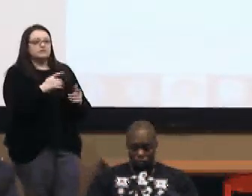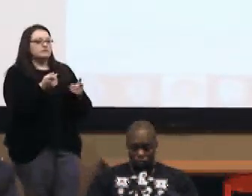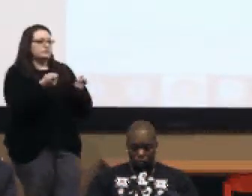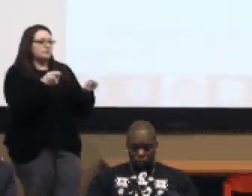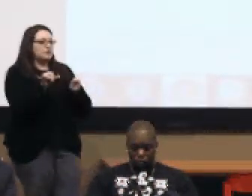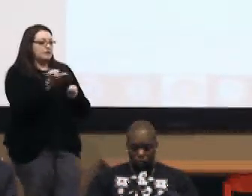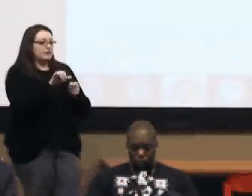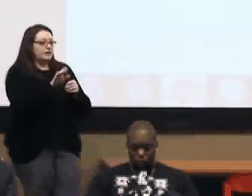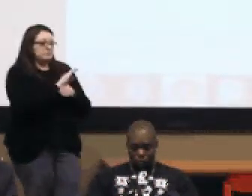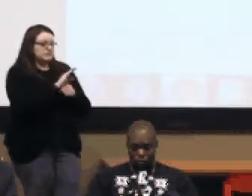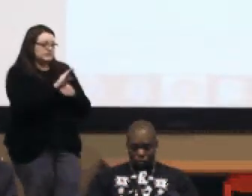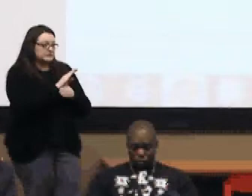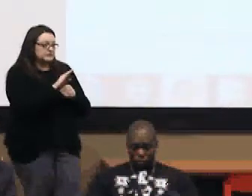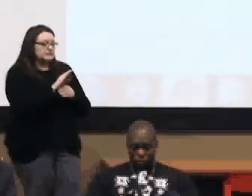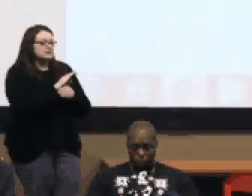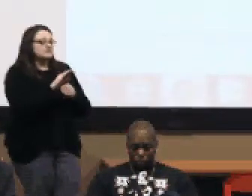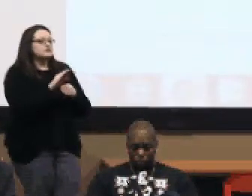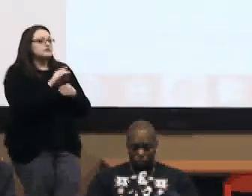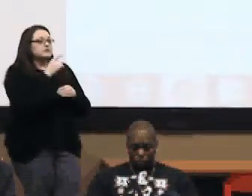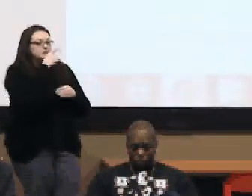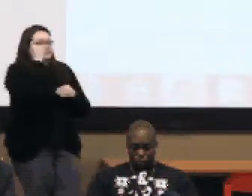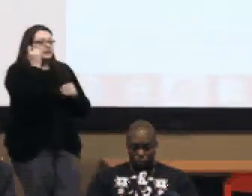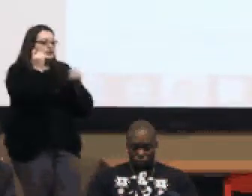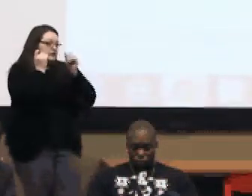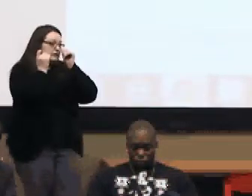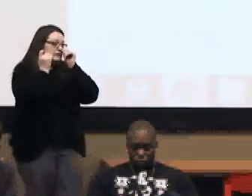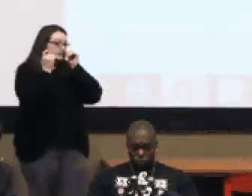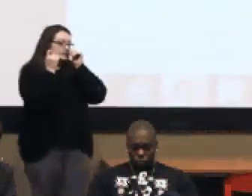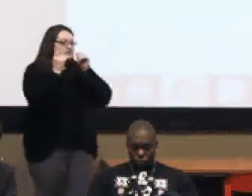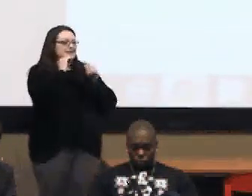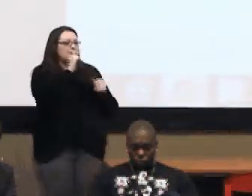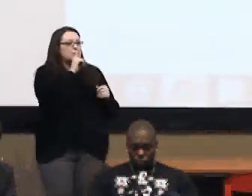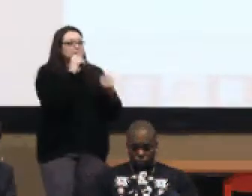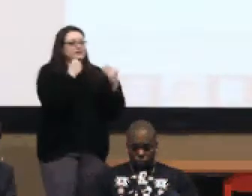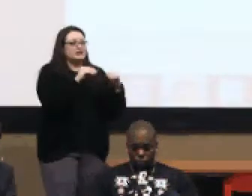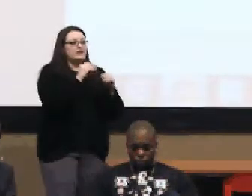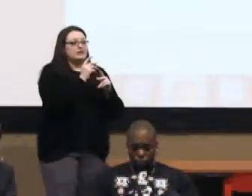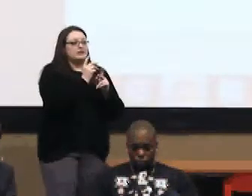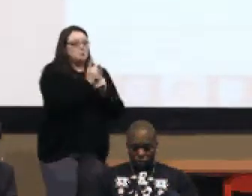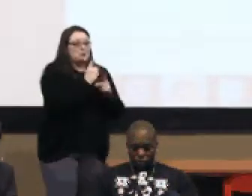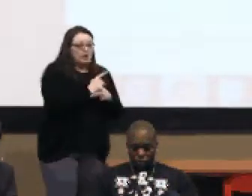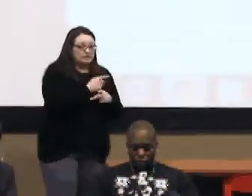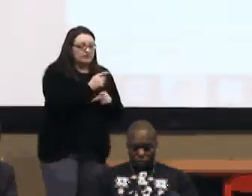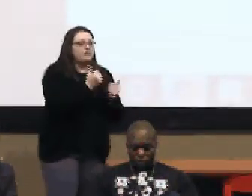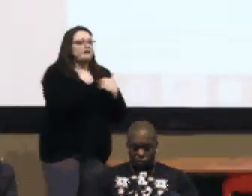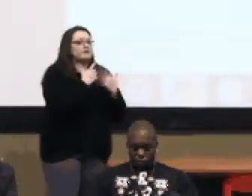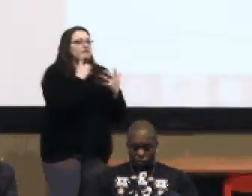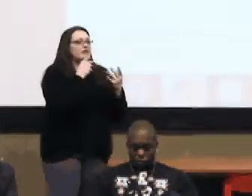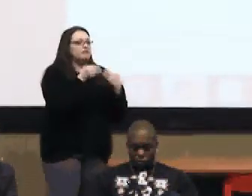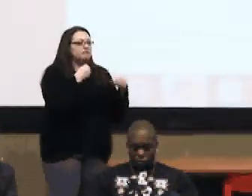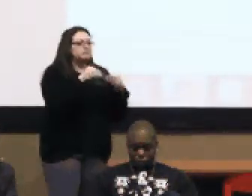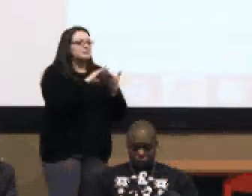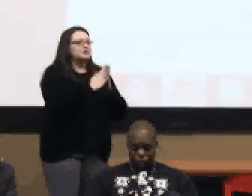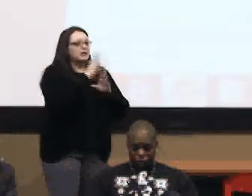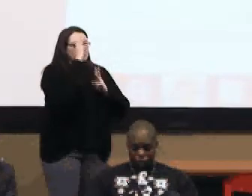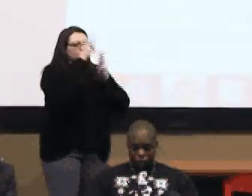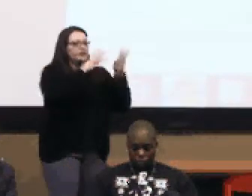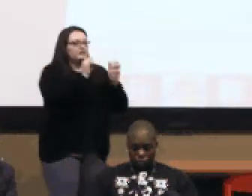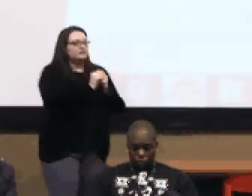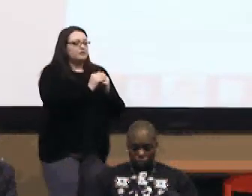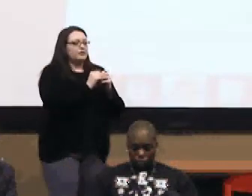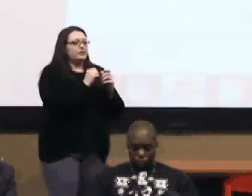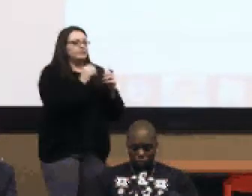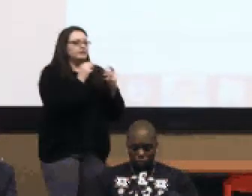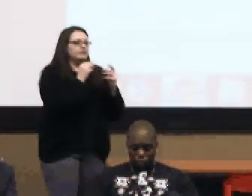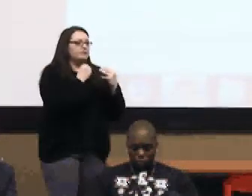businesses. And because they aren't really selling a product, they have so much leeway to get so creative with their marketing and